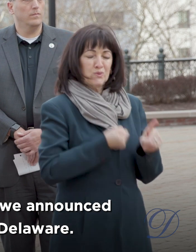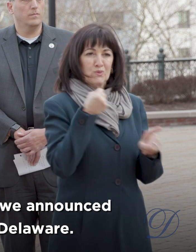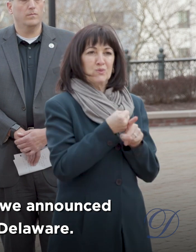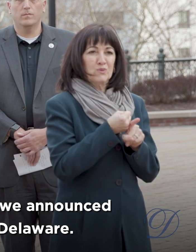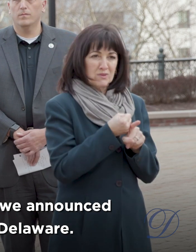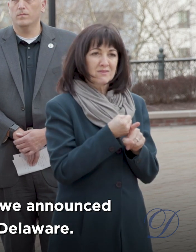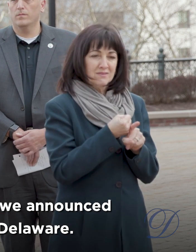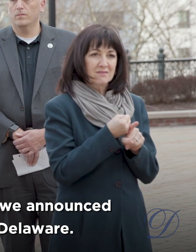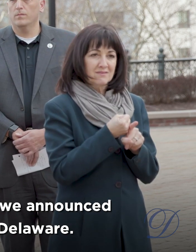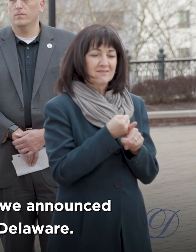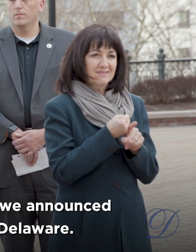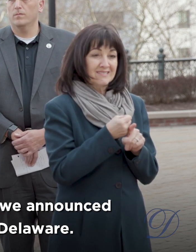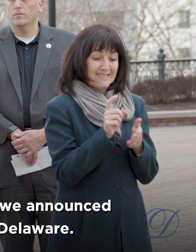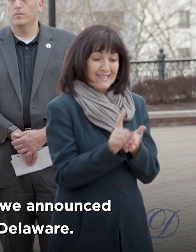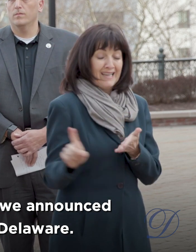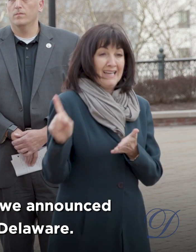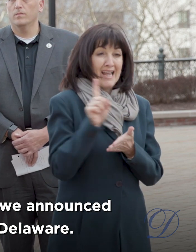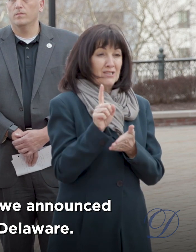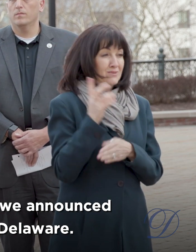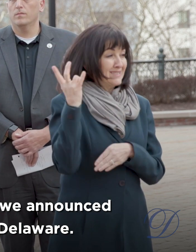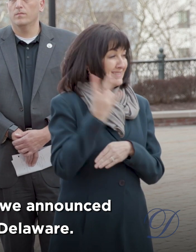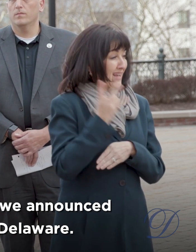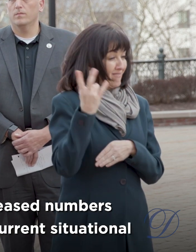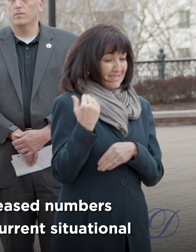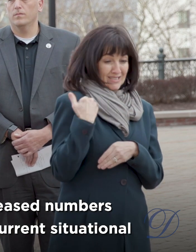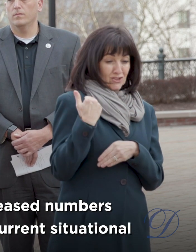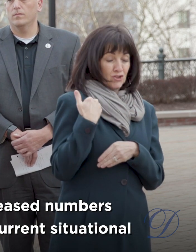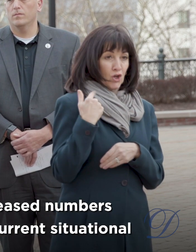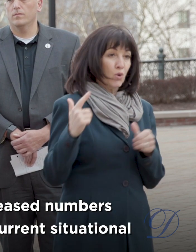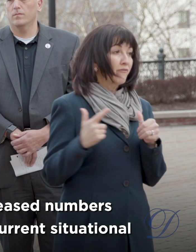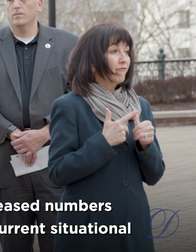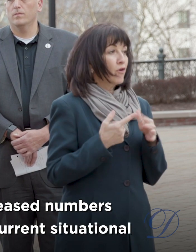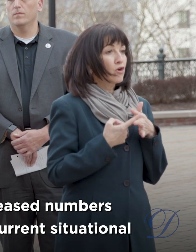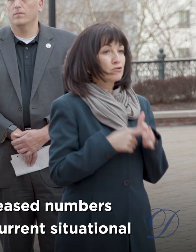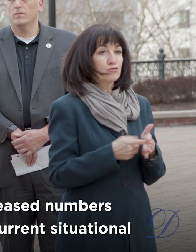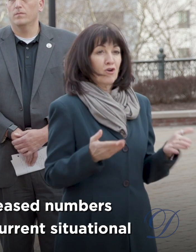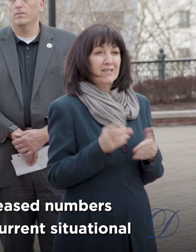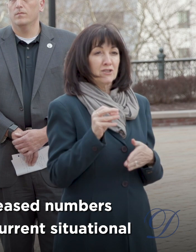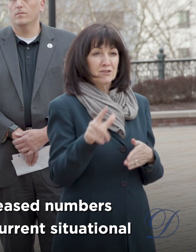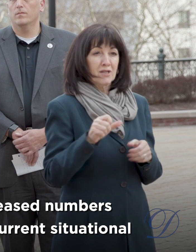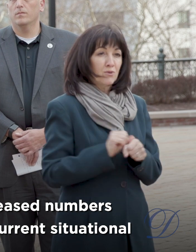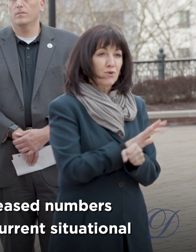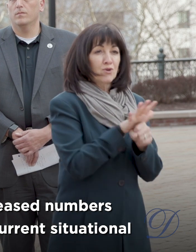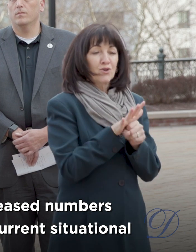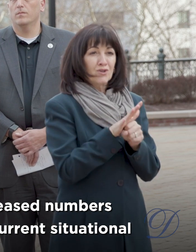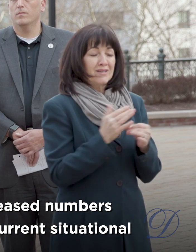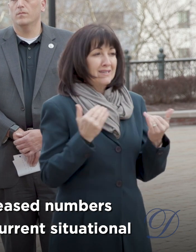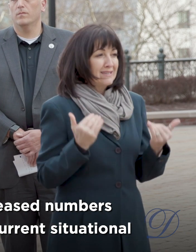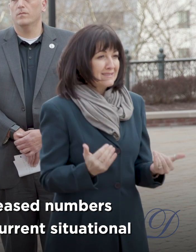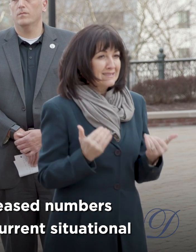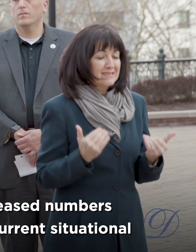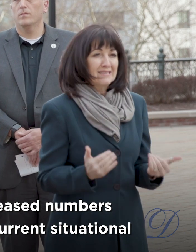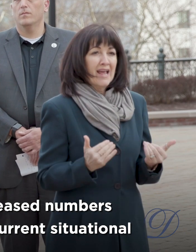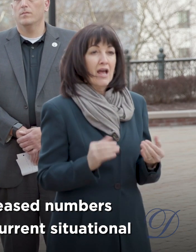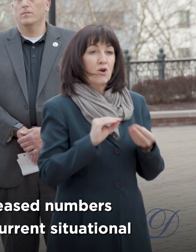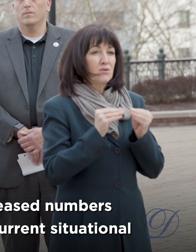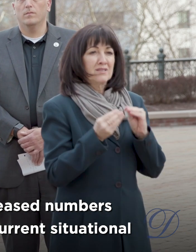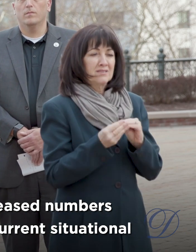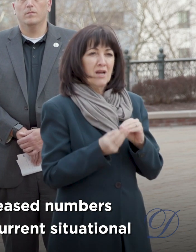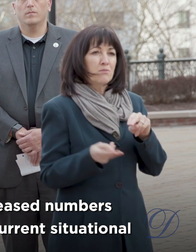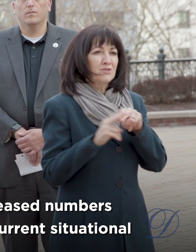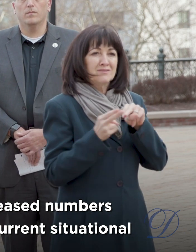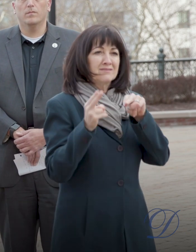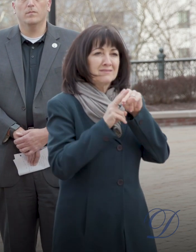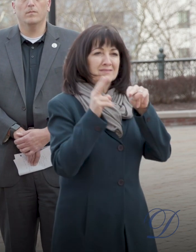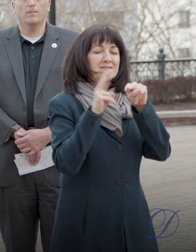when we announced the first coronavirus case in Delaware, and since then we now have increased numbers, and Dr. Rattay will go through our